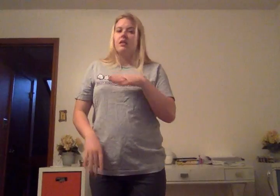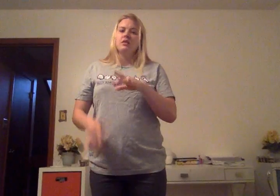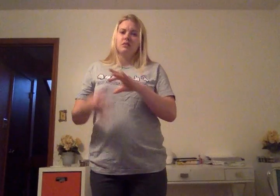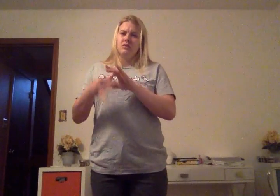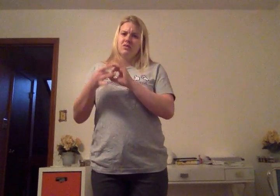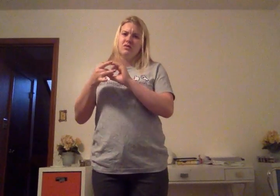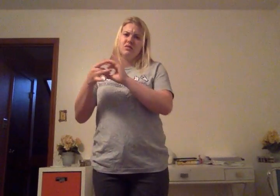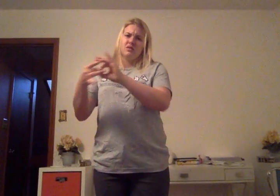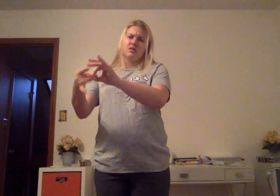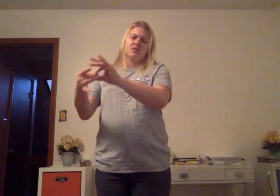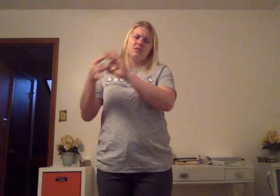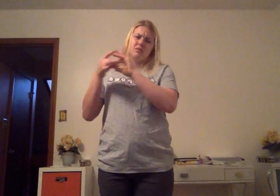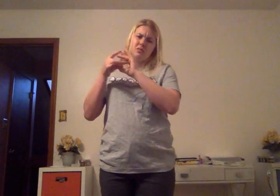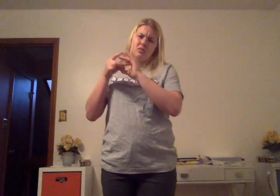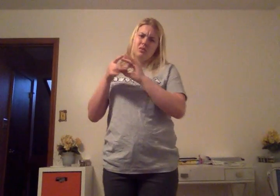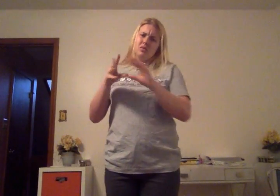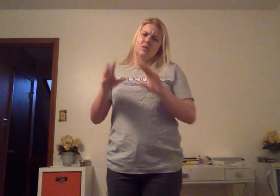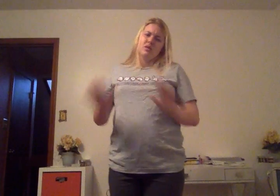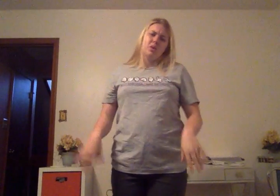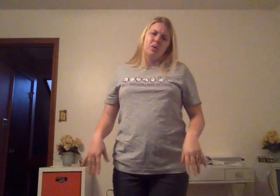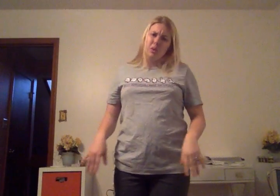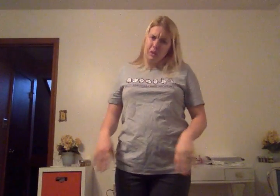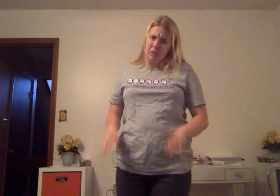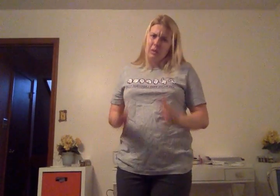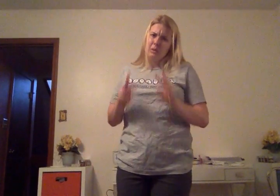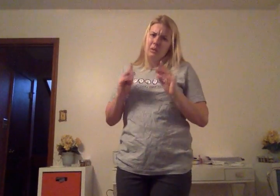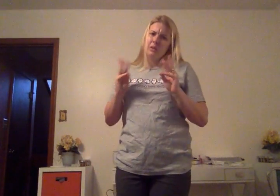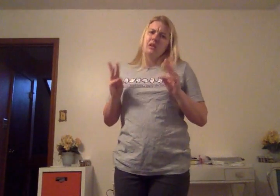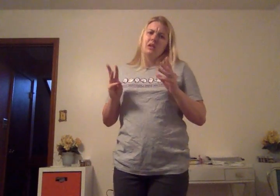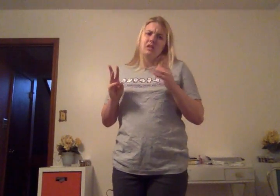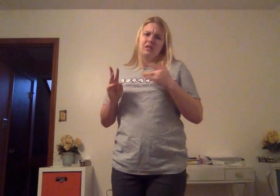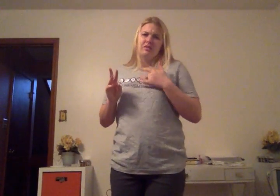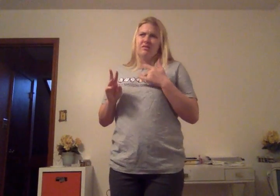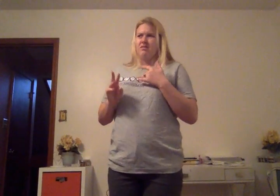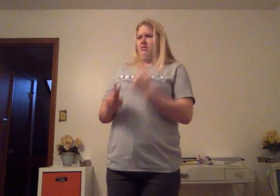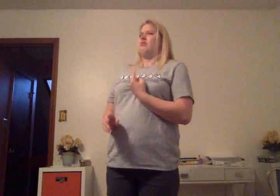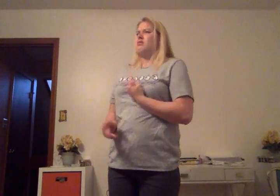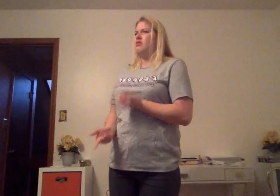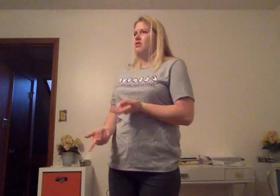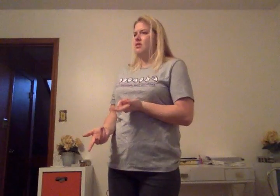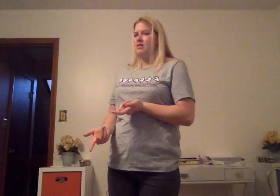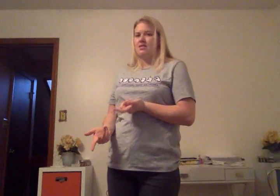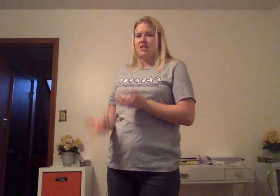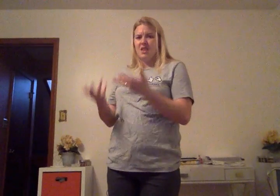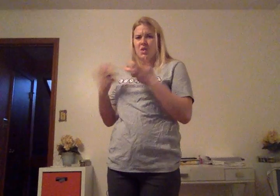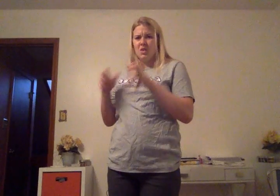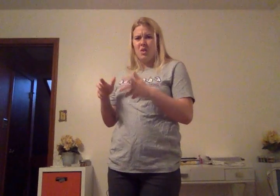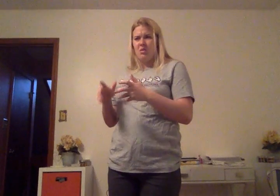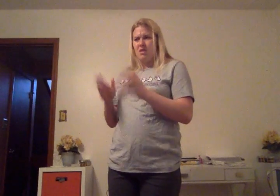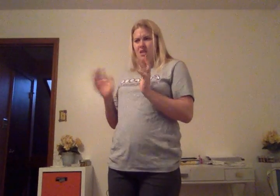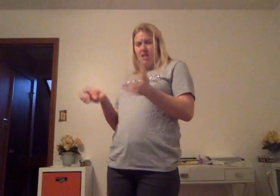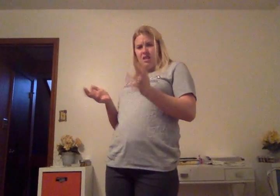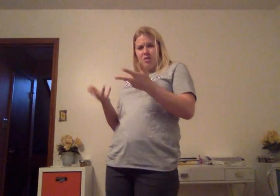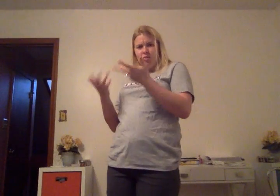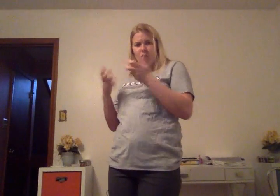me and trust, because it's easy to, feel offended or want to be there. It's just they need to go through their own